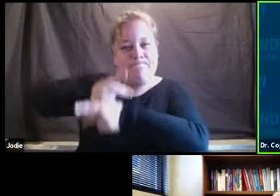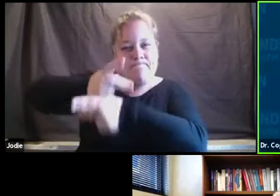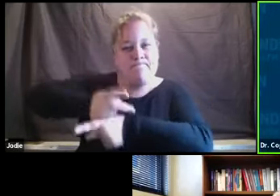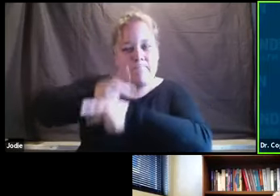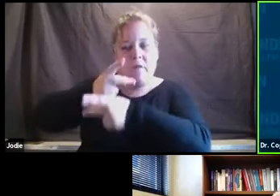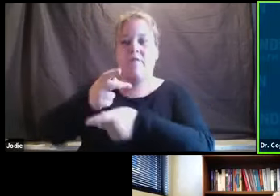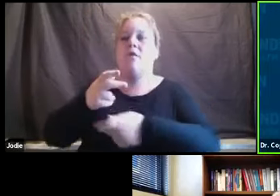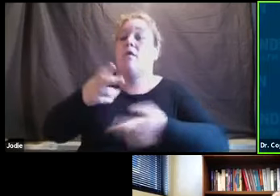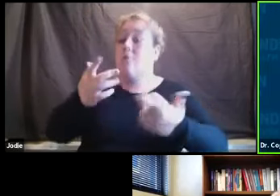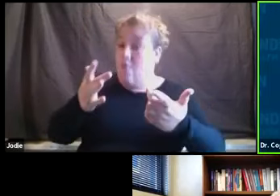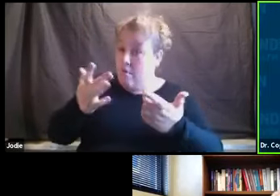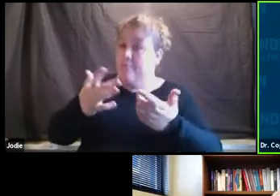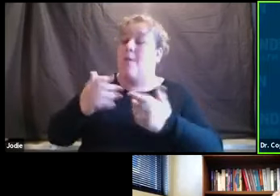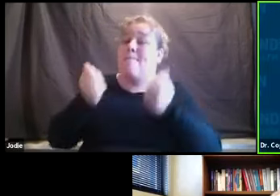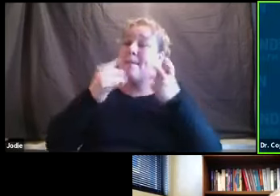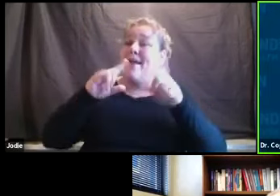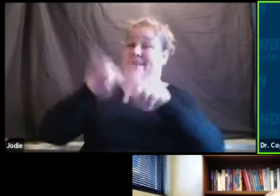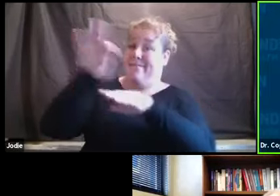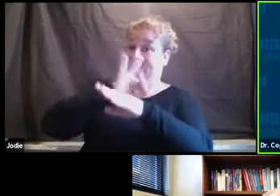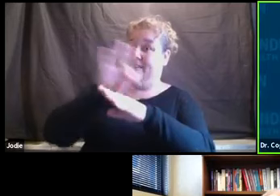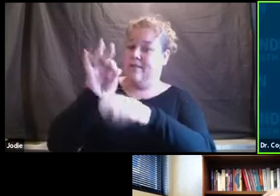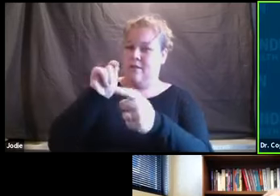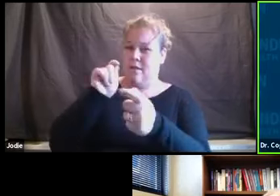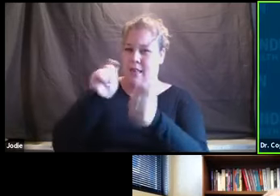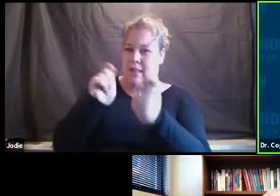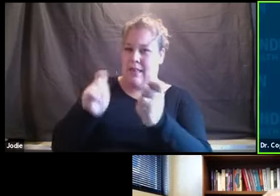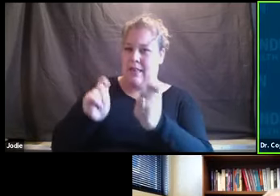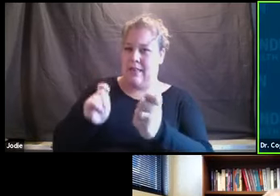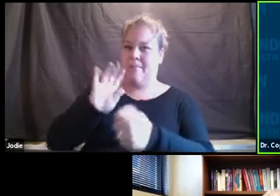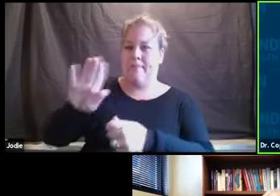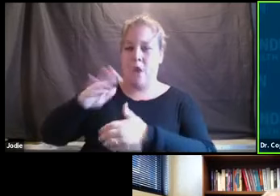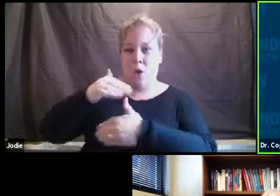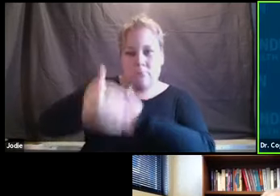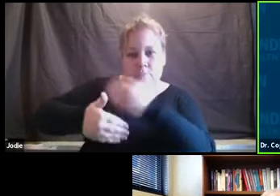staffing practices. They have adjusted